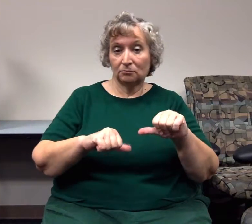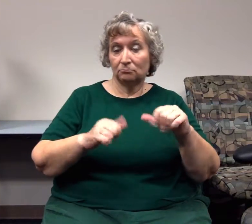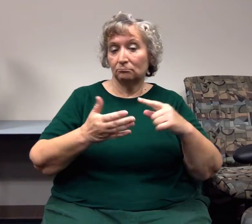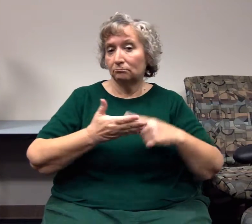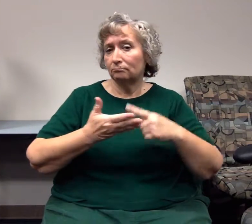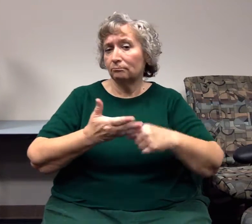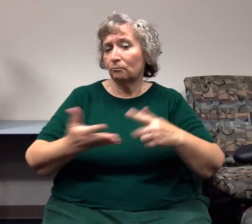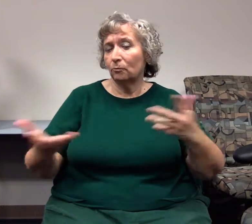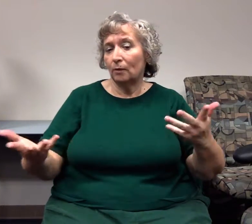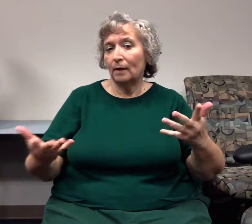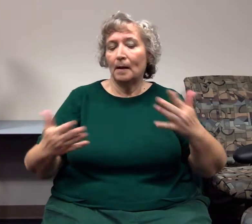about our